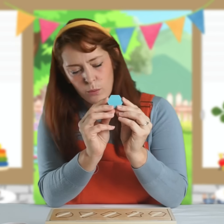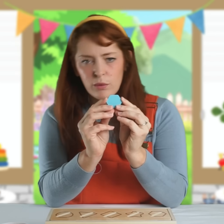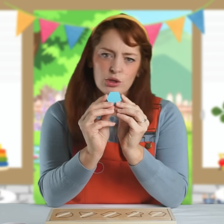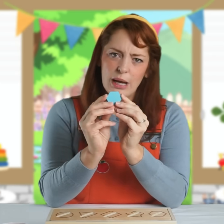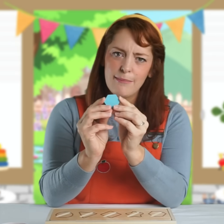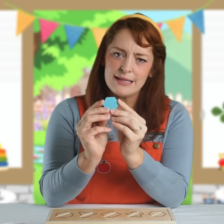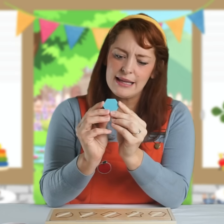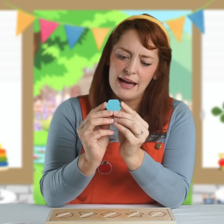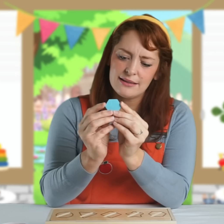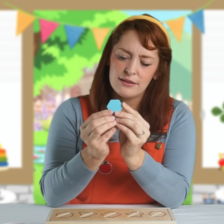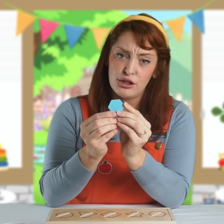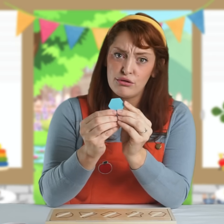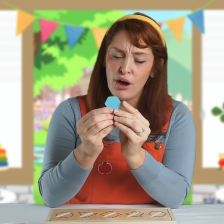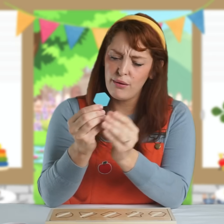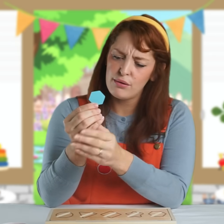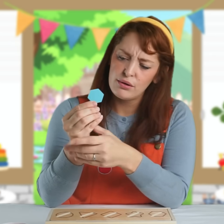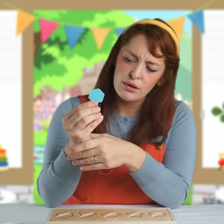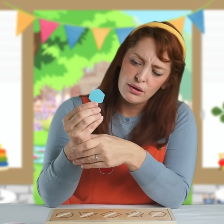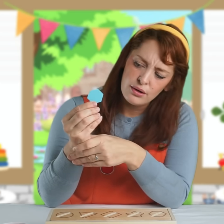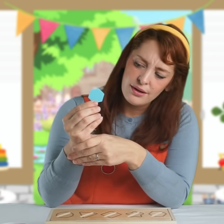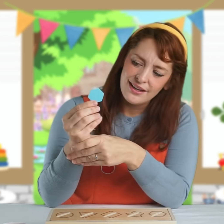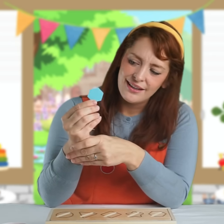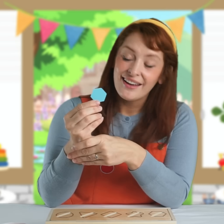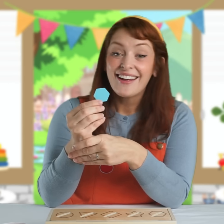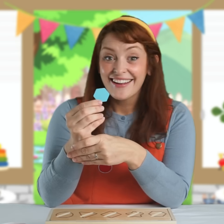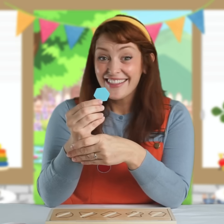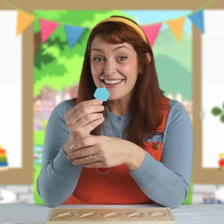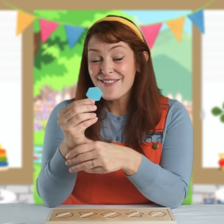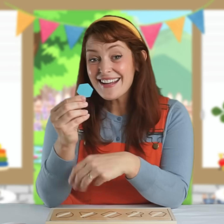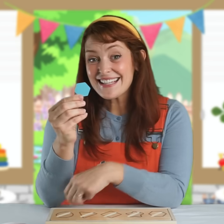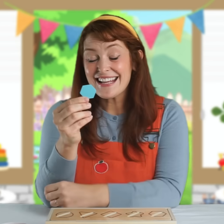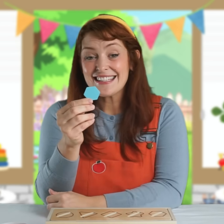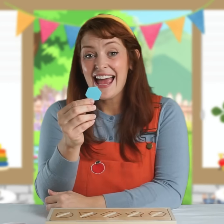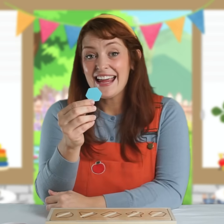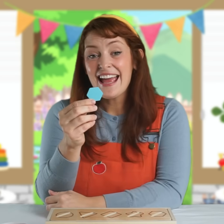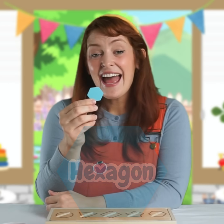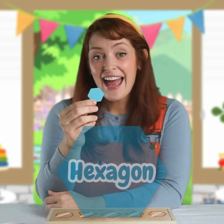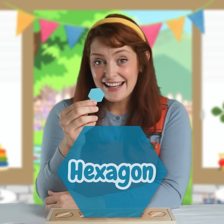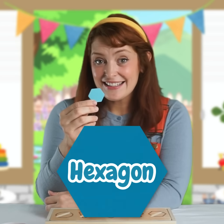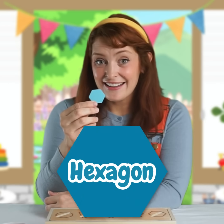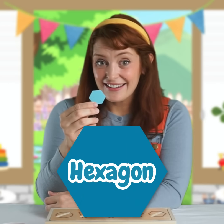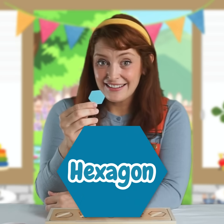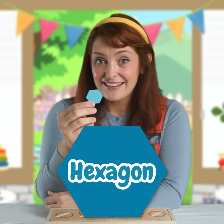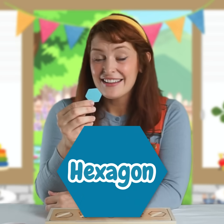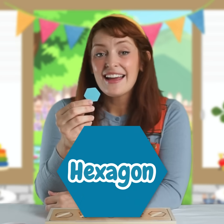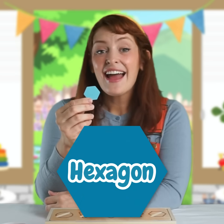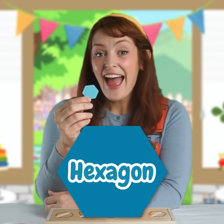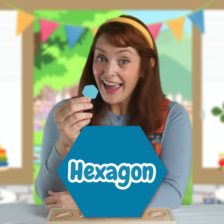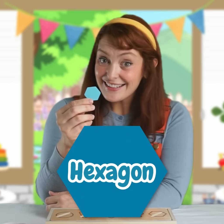What shape is that? Do you know? That's right, it's a hexagon.